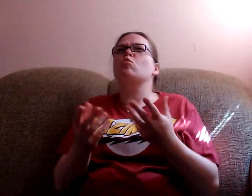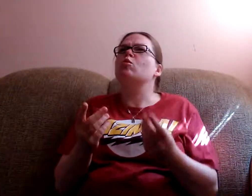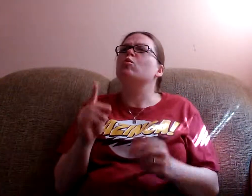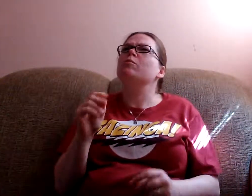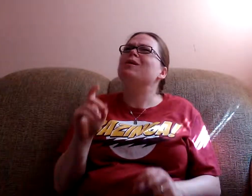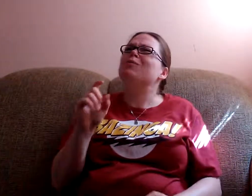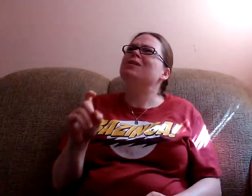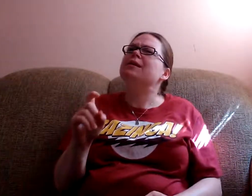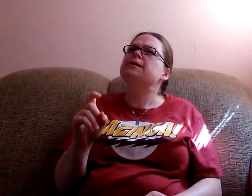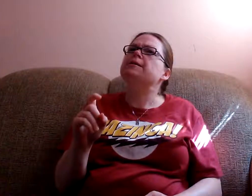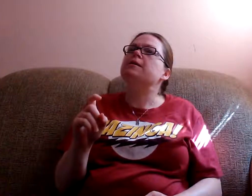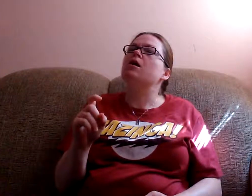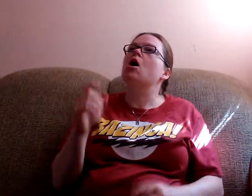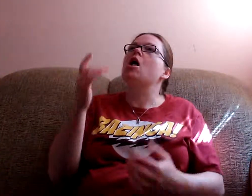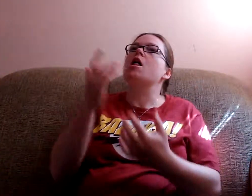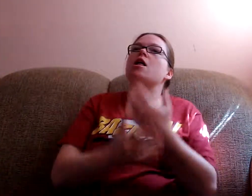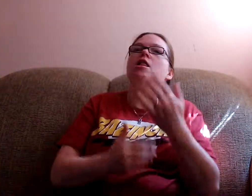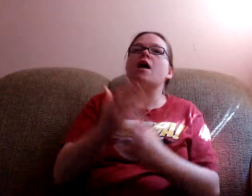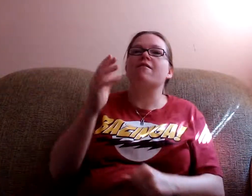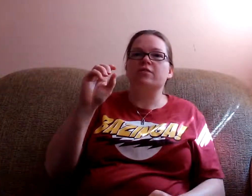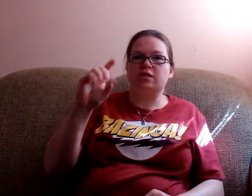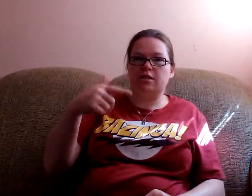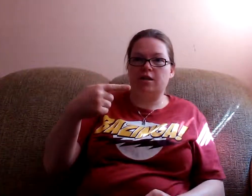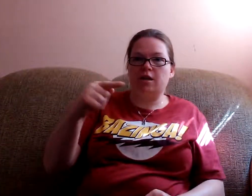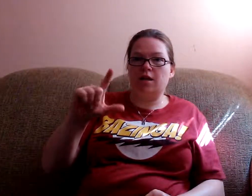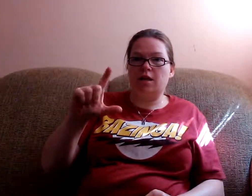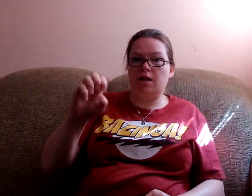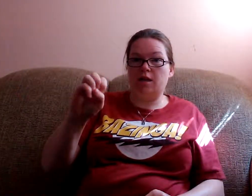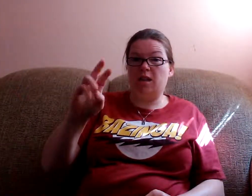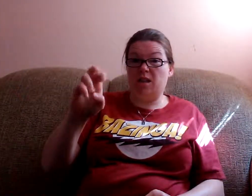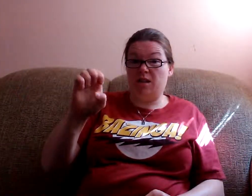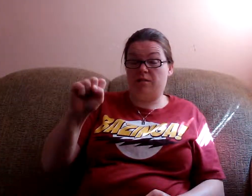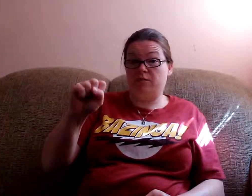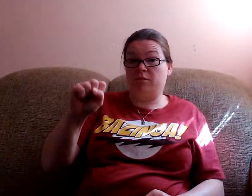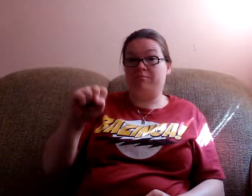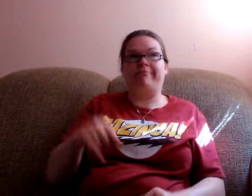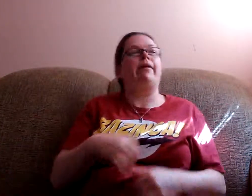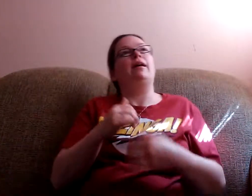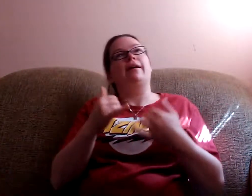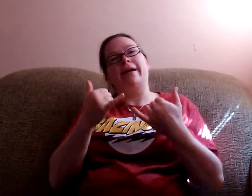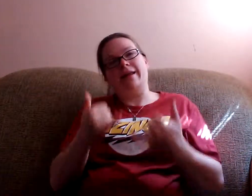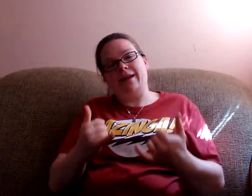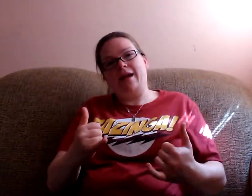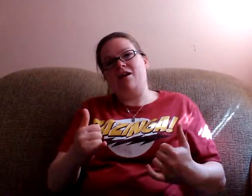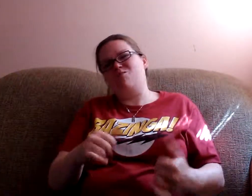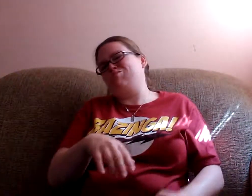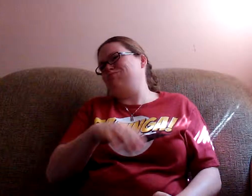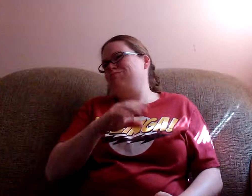in modern times, that would be ridiculous. We don't wear gloves very much, especially in the western states, and especially here in